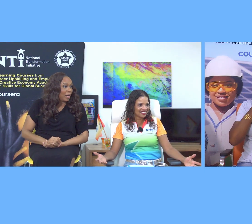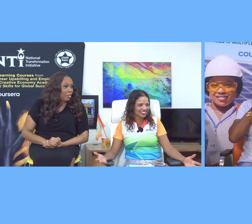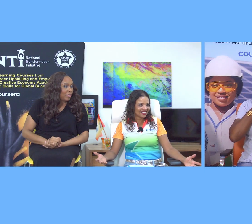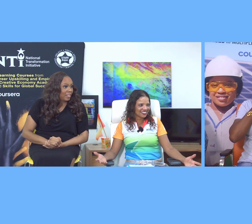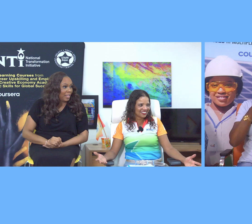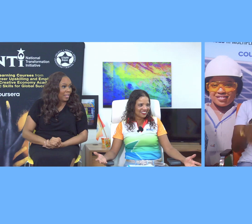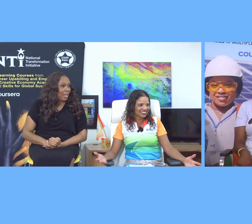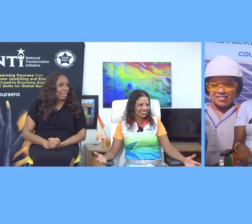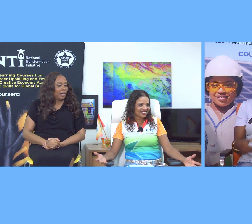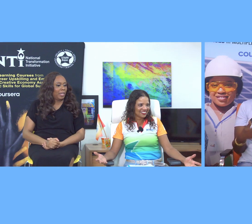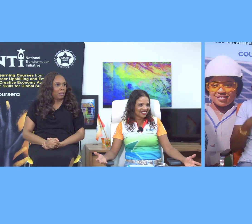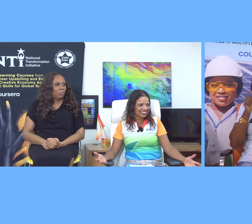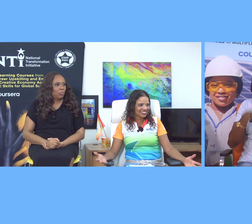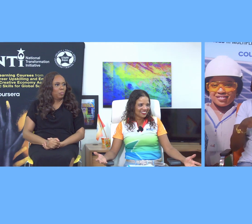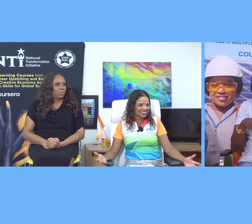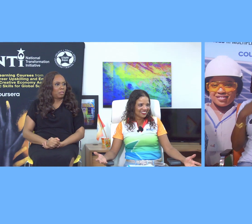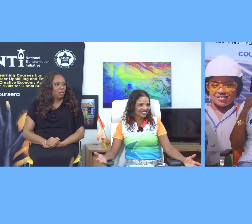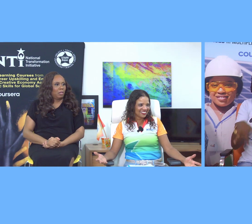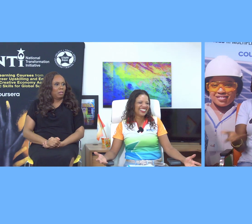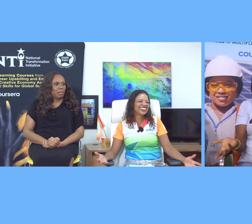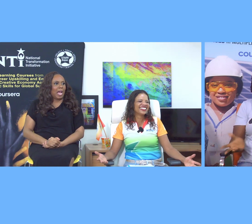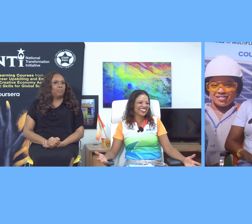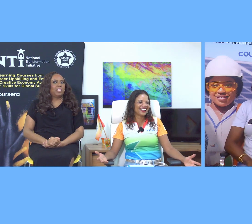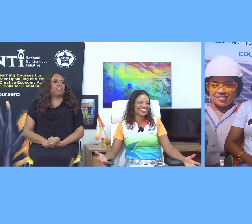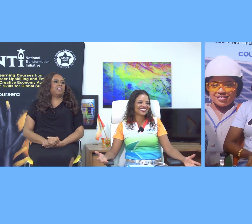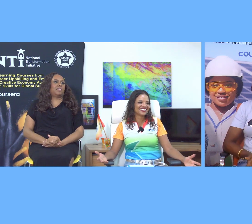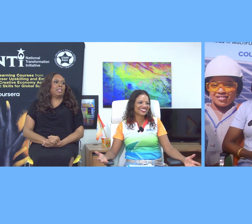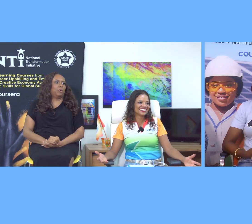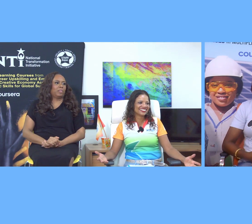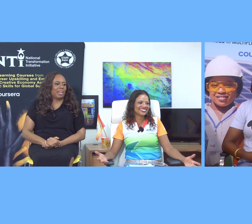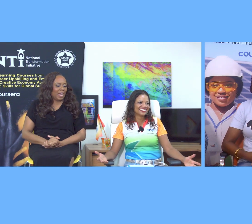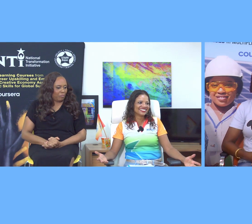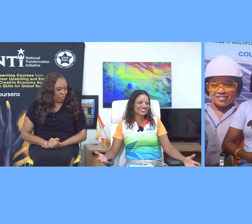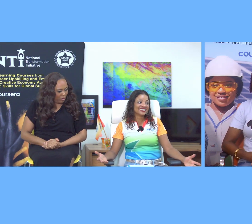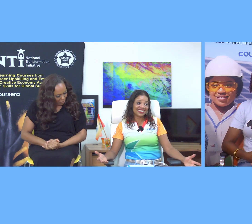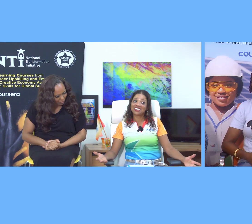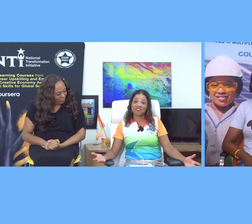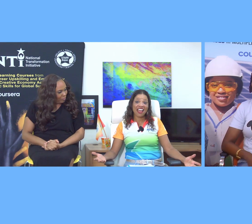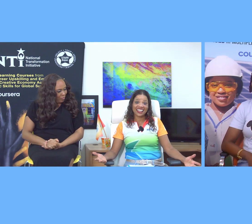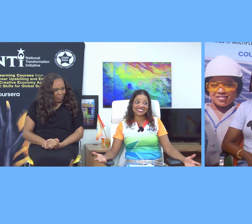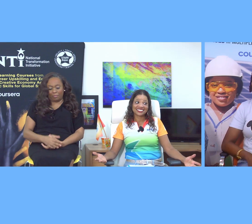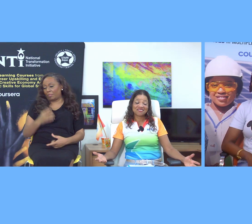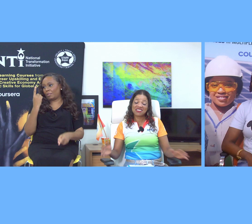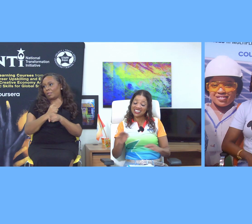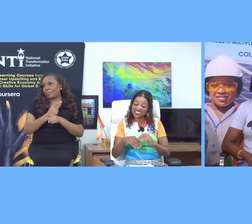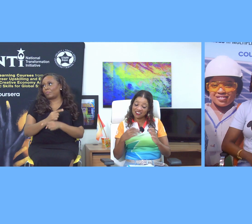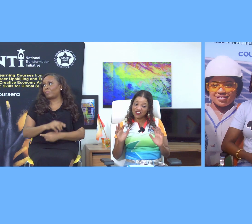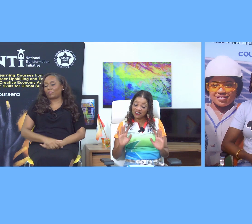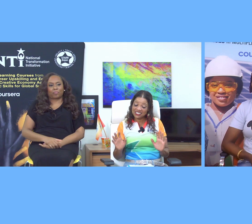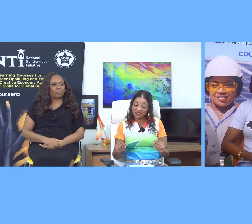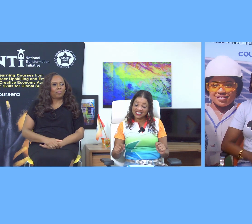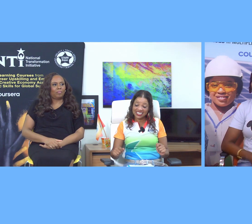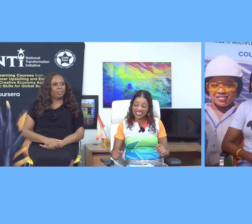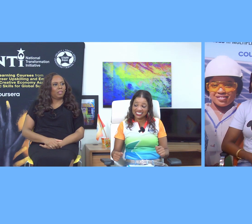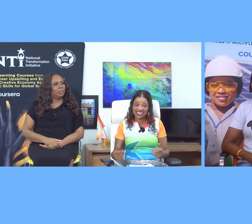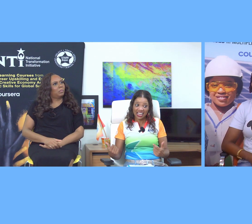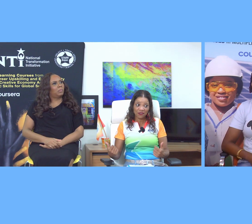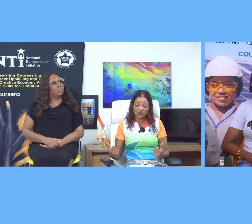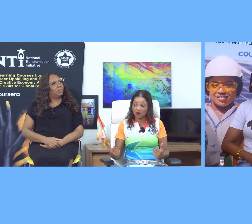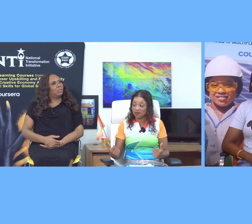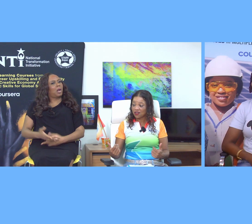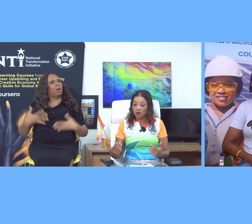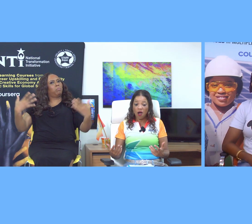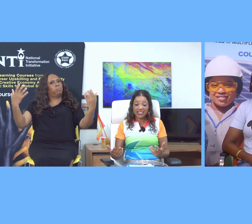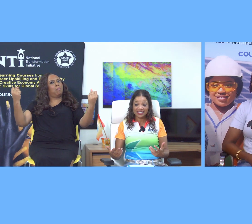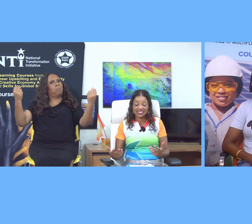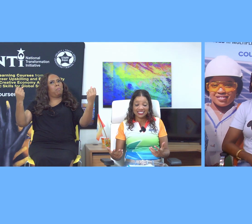That's why I usually say, and then they're like, oops, have nothing to say about that after. Correct, because it's a very sophisticated language